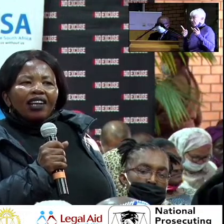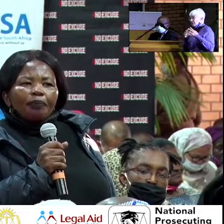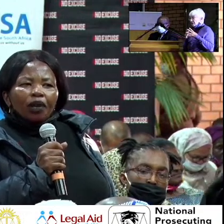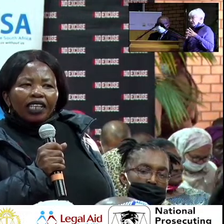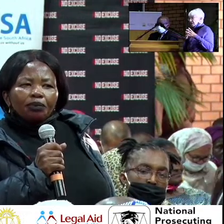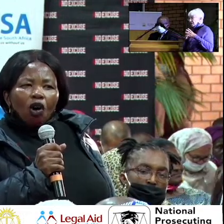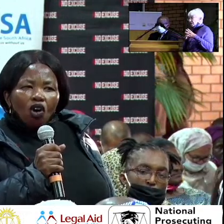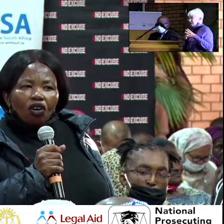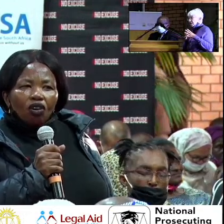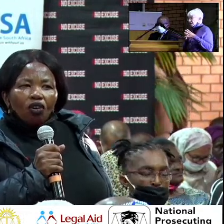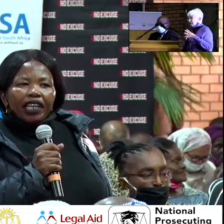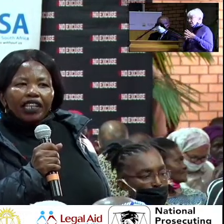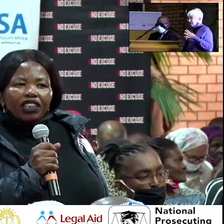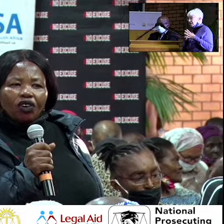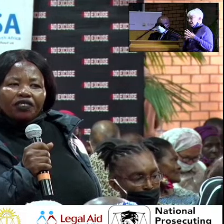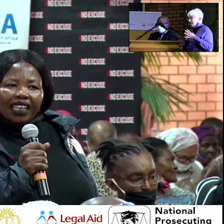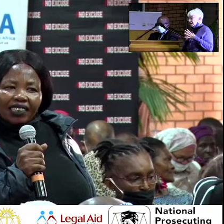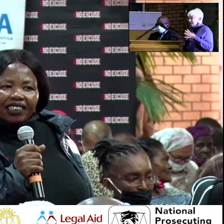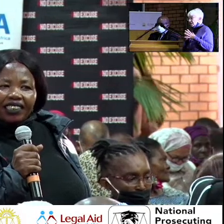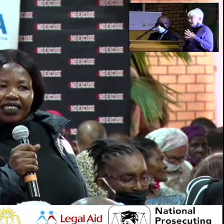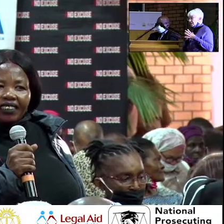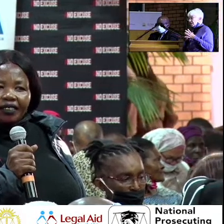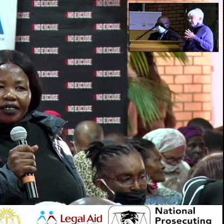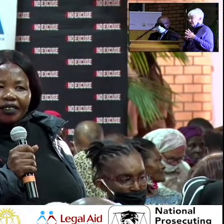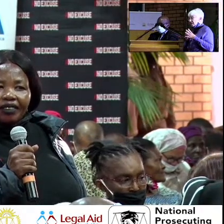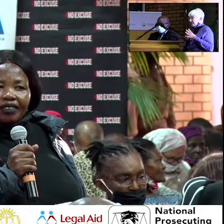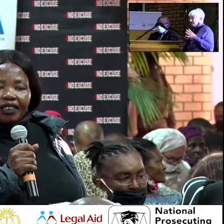I'll elaborate more on the issue of justice.